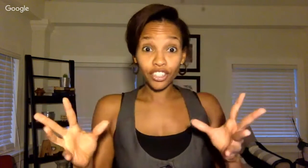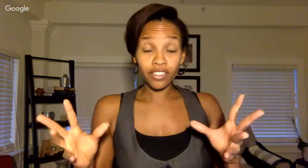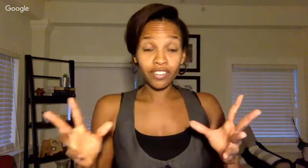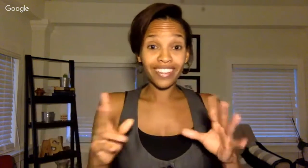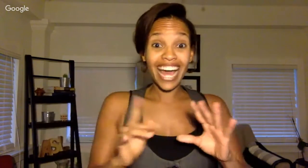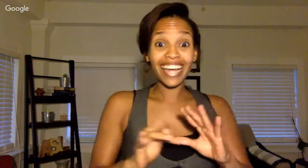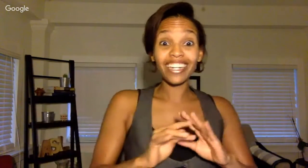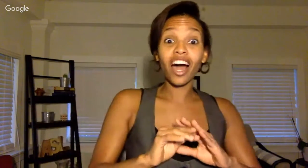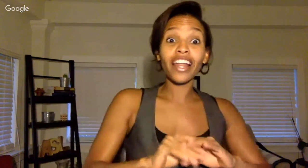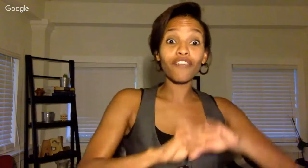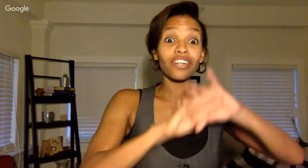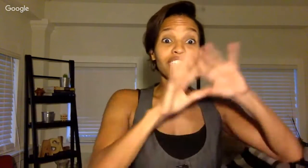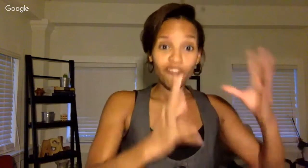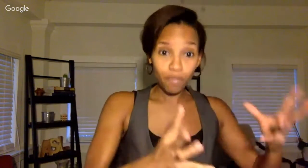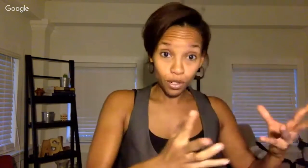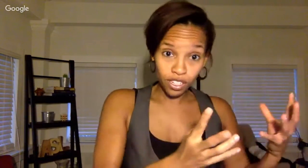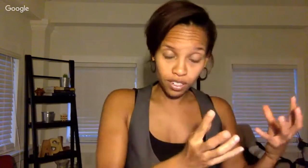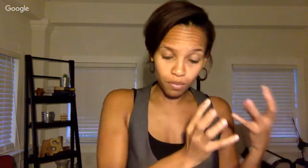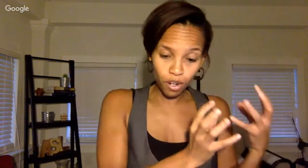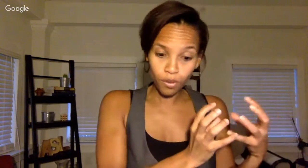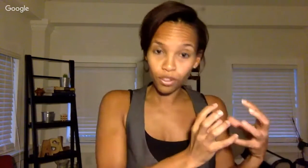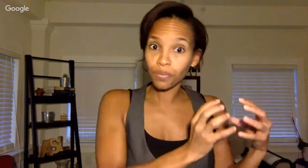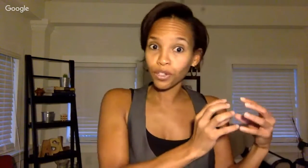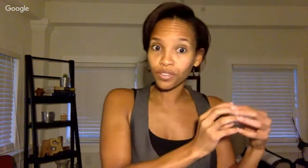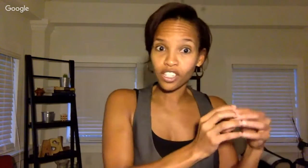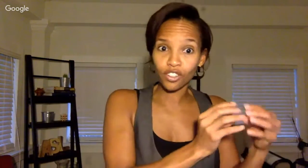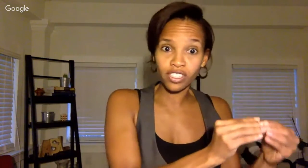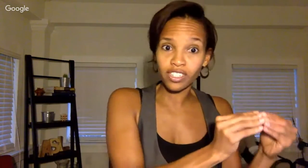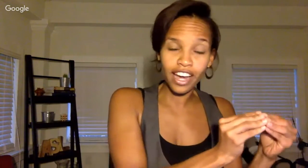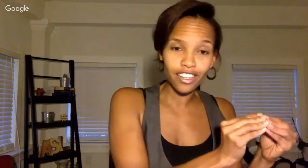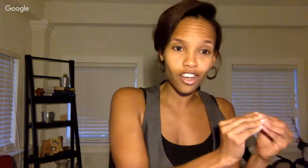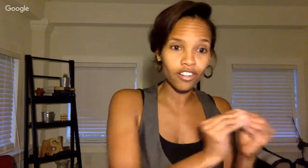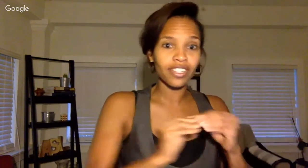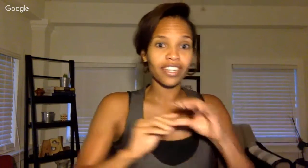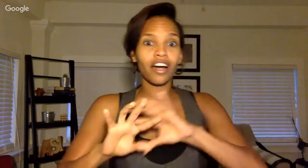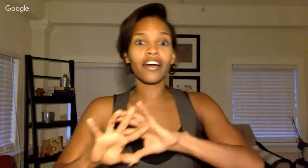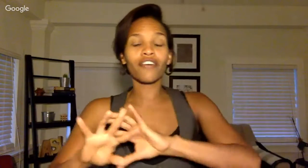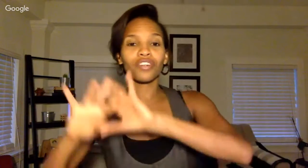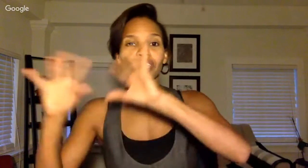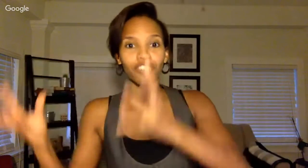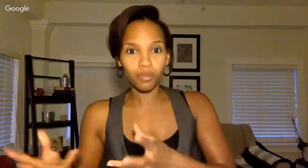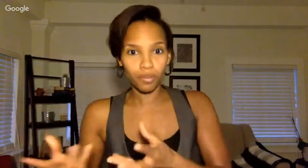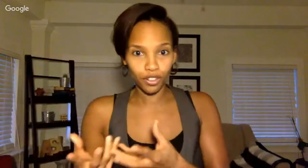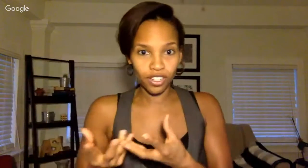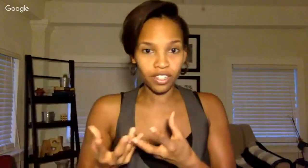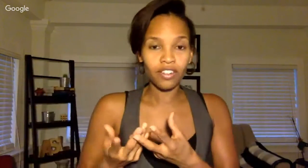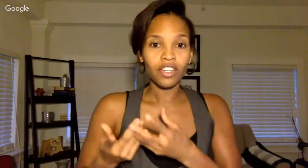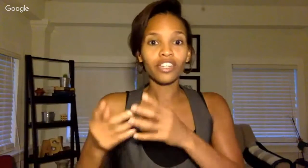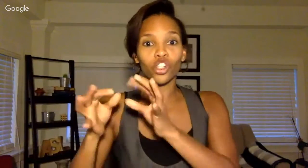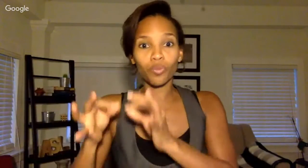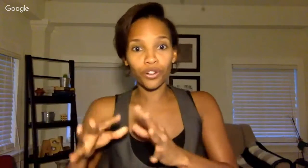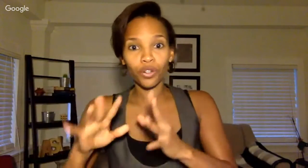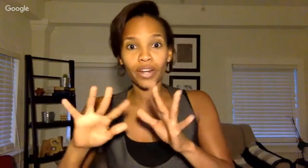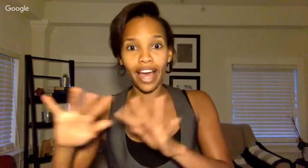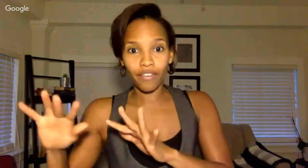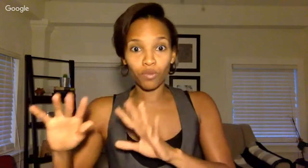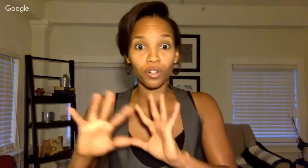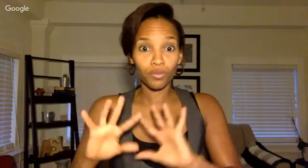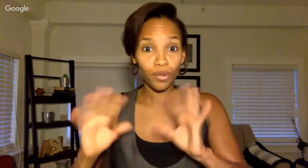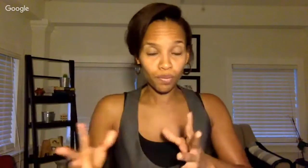clear, that not every deaf person properly produces constructed dialogues, and not every hearing person, interpreter, what have you,